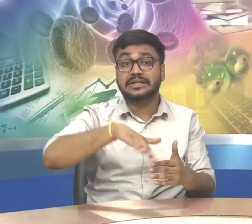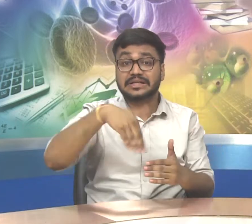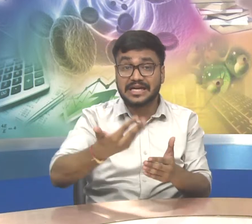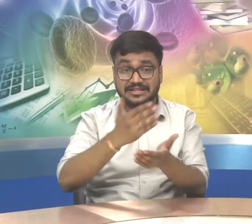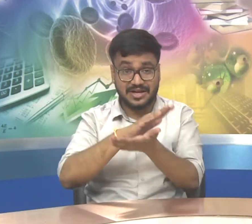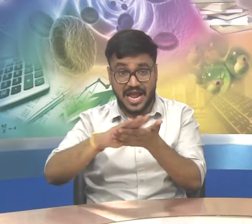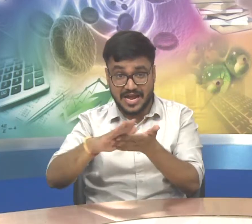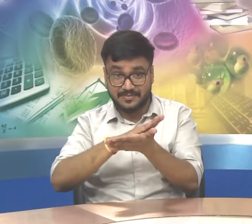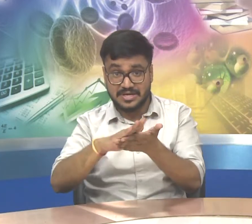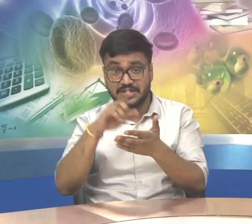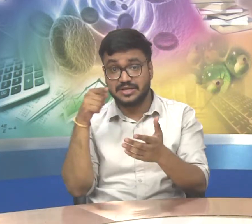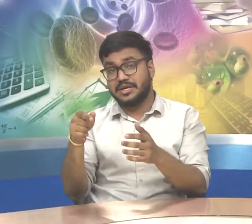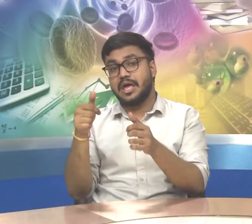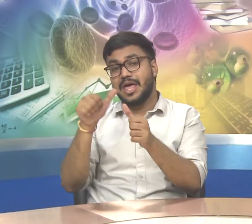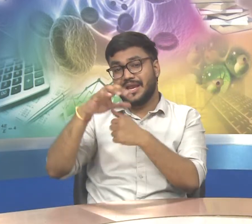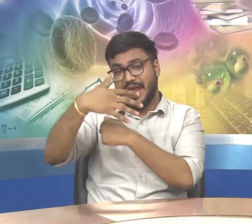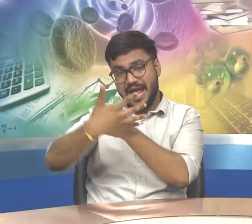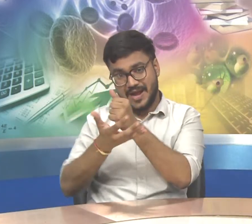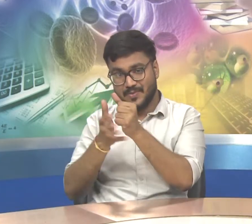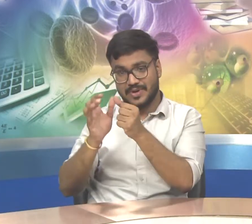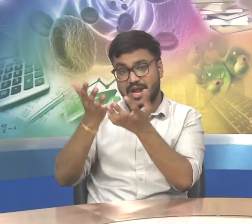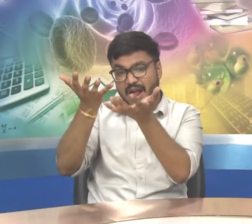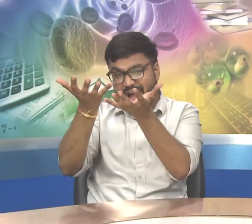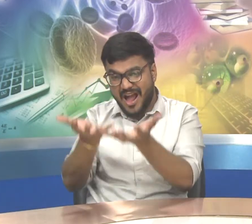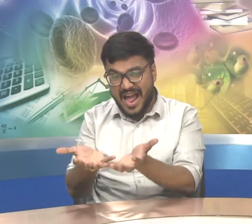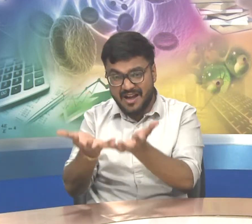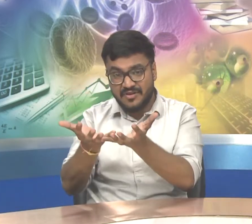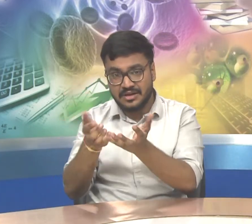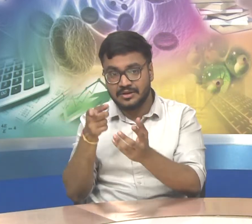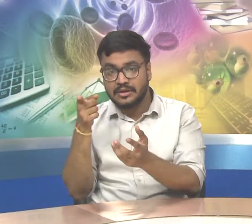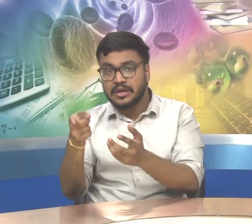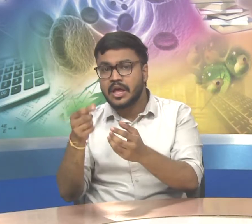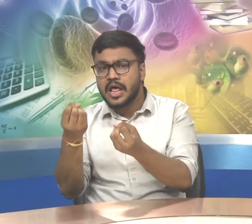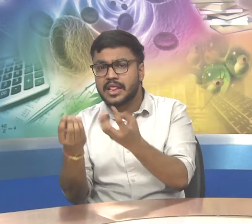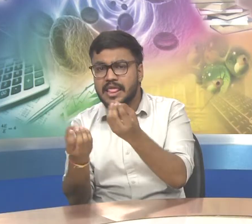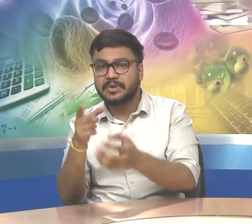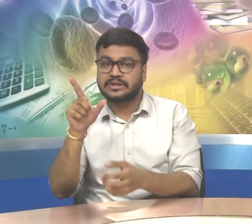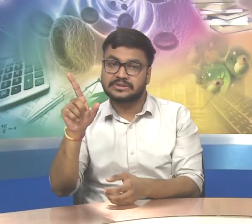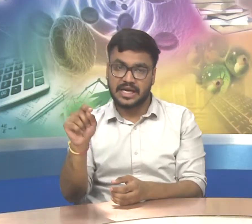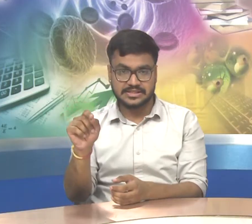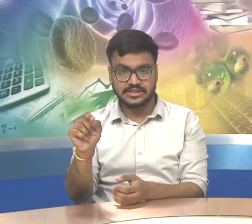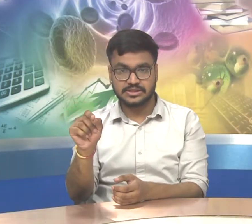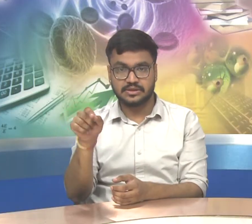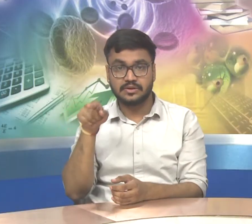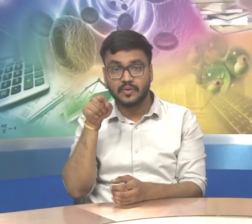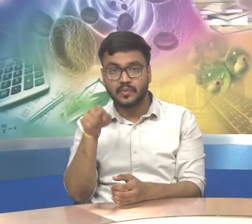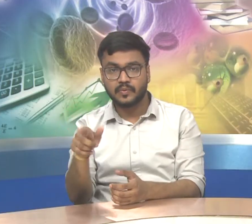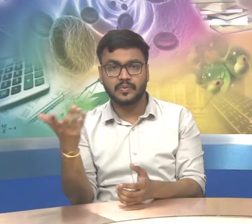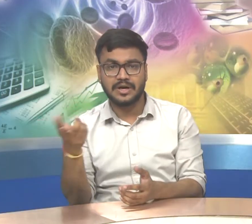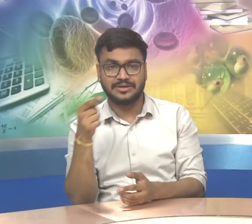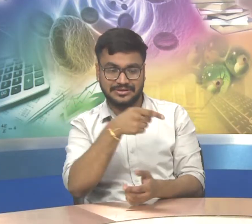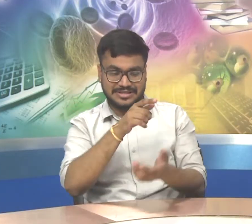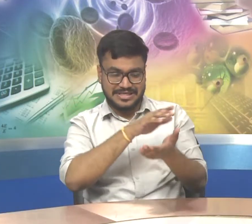its atomic mass was written as 10 on the hydrogen scale.